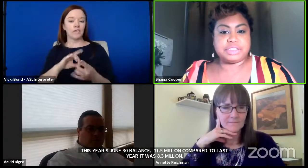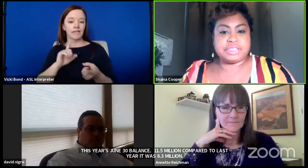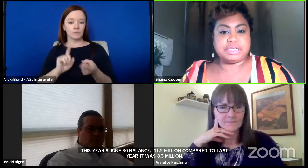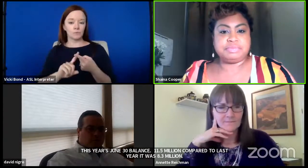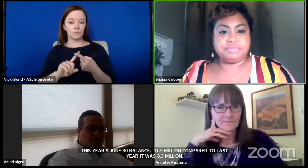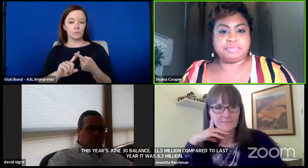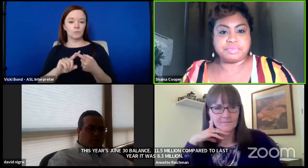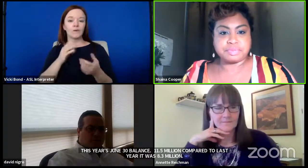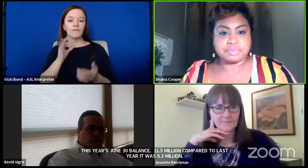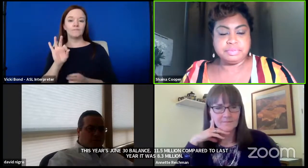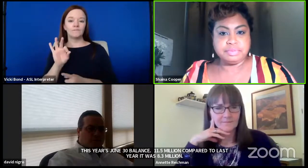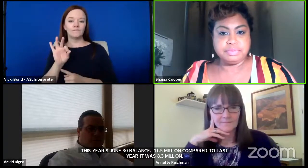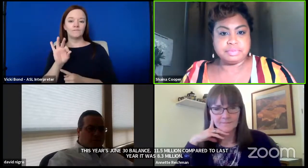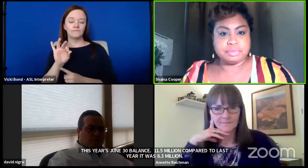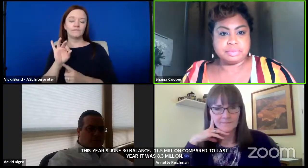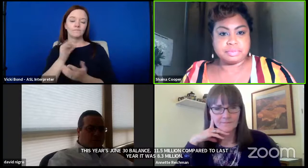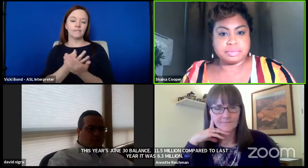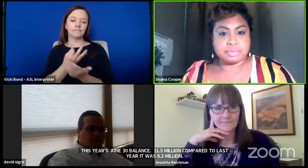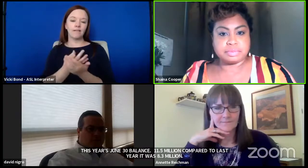the agency.